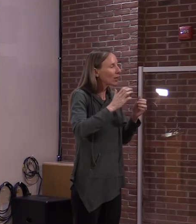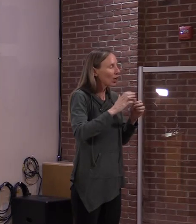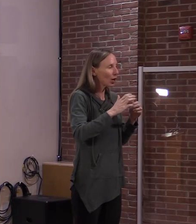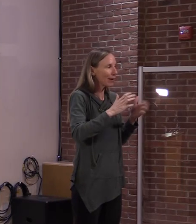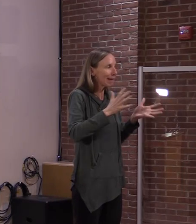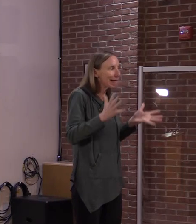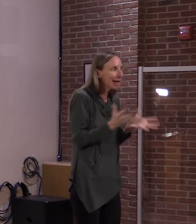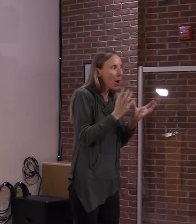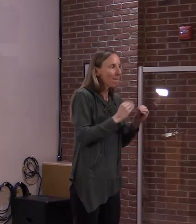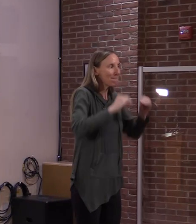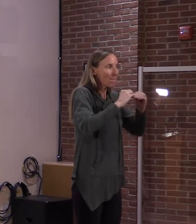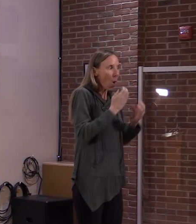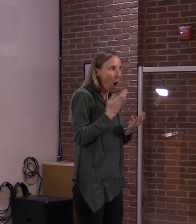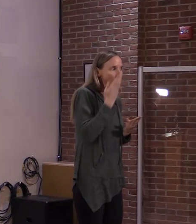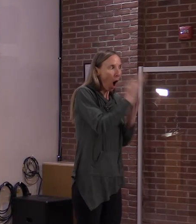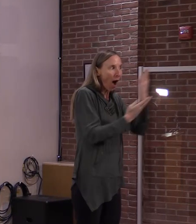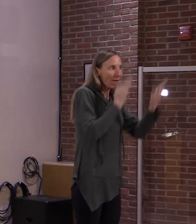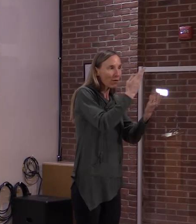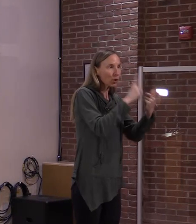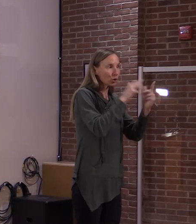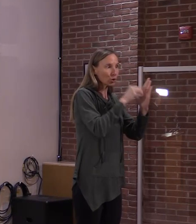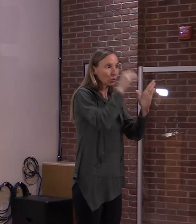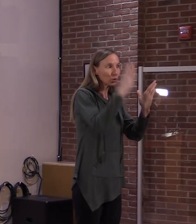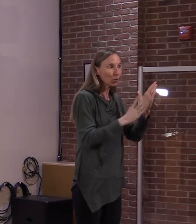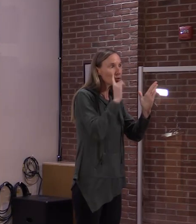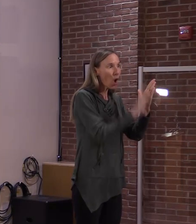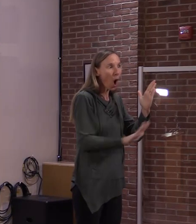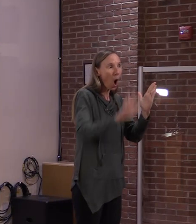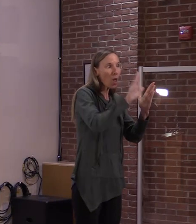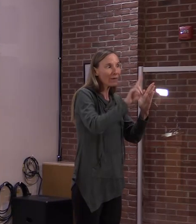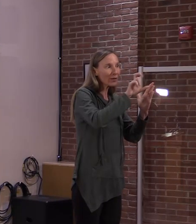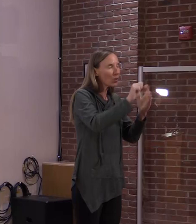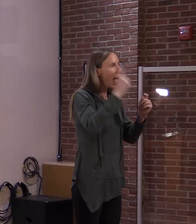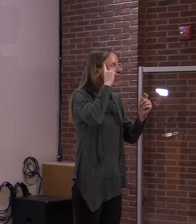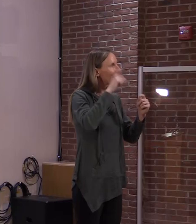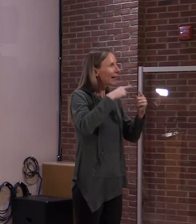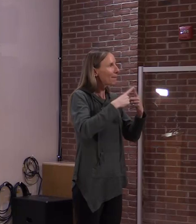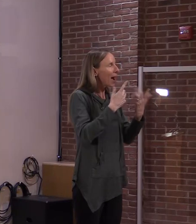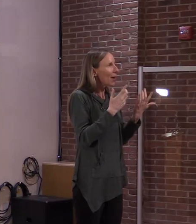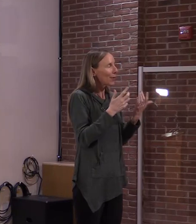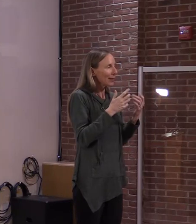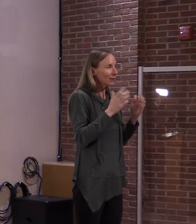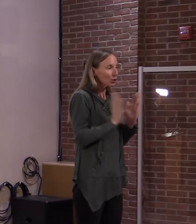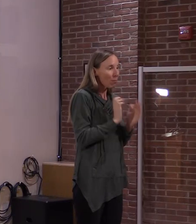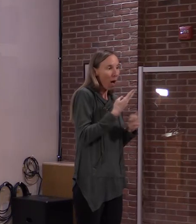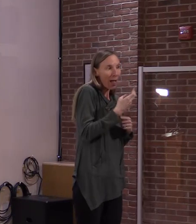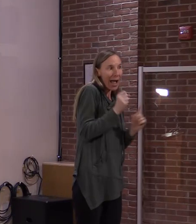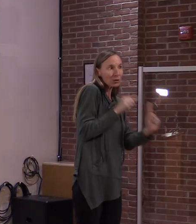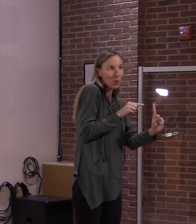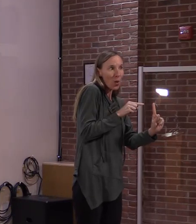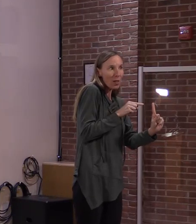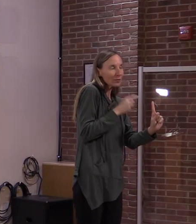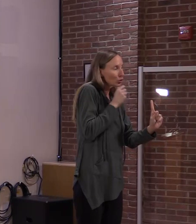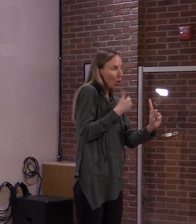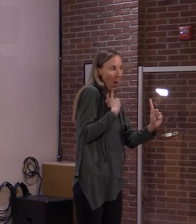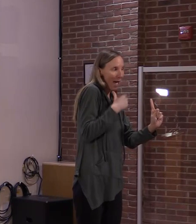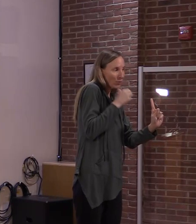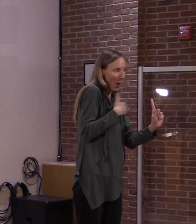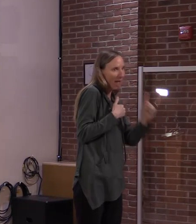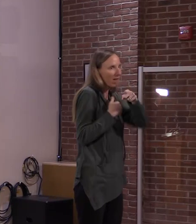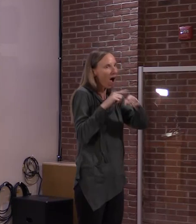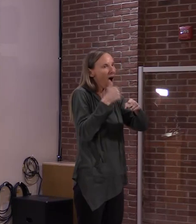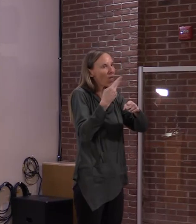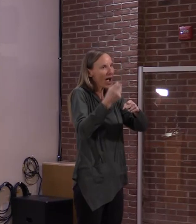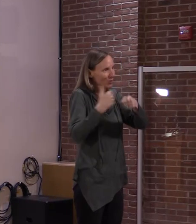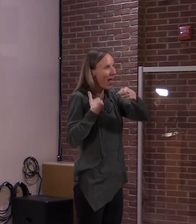students all across the state, particularly in some of our smaller high schools. And I think, you know, just the connectivity tools about bringing students together and